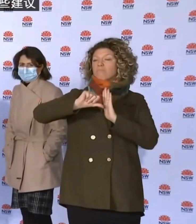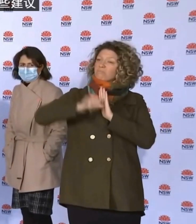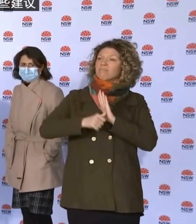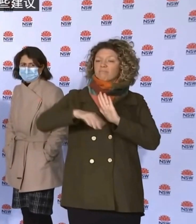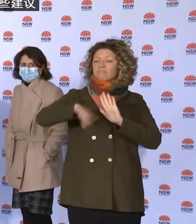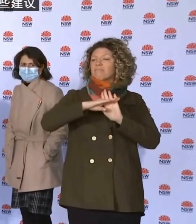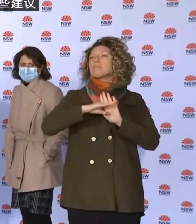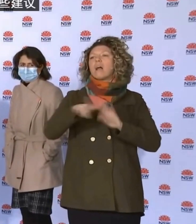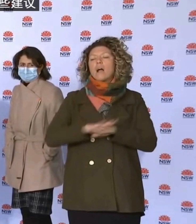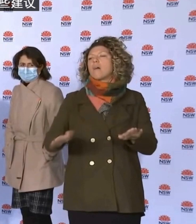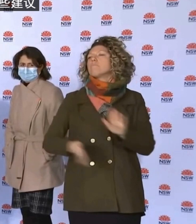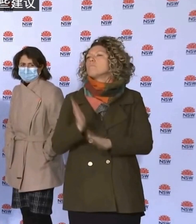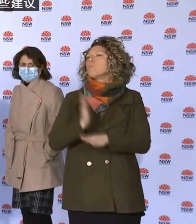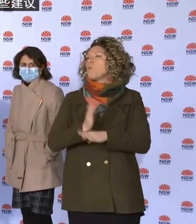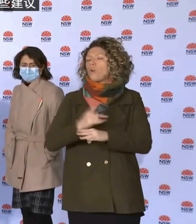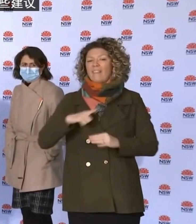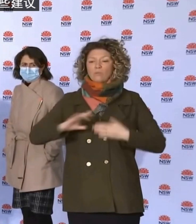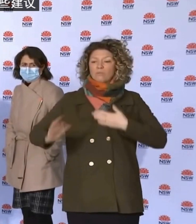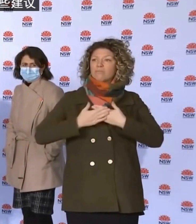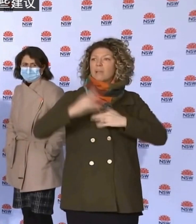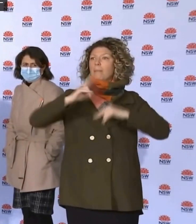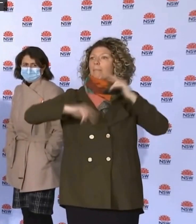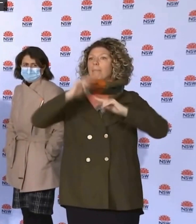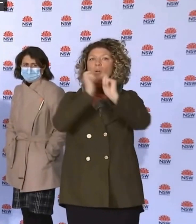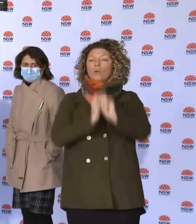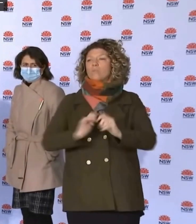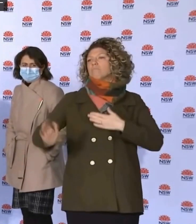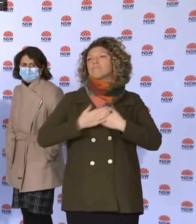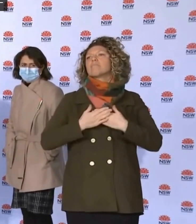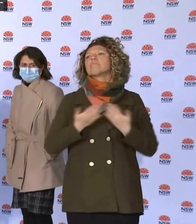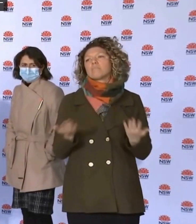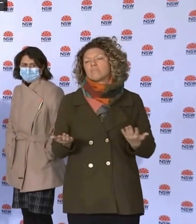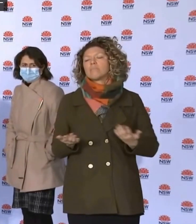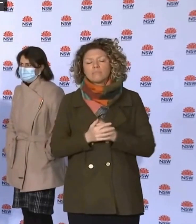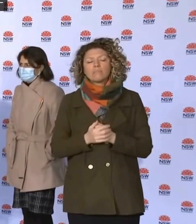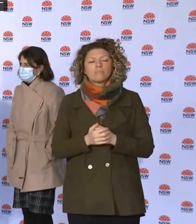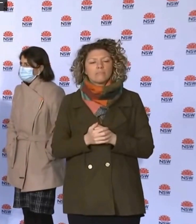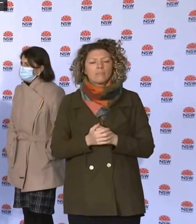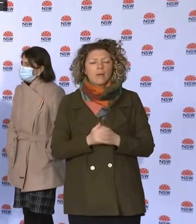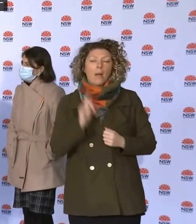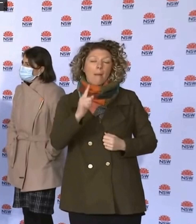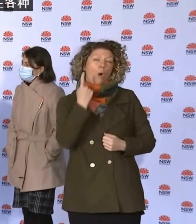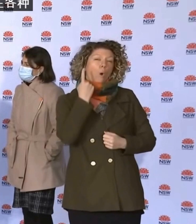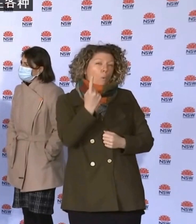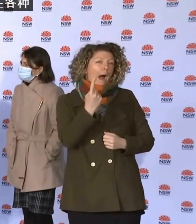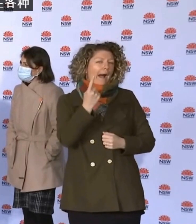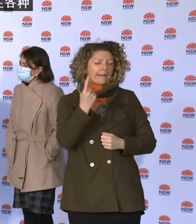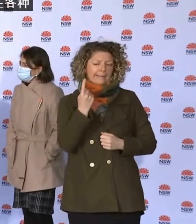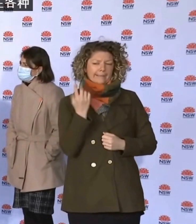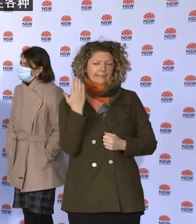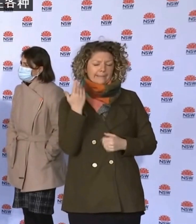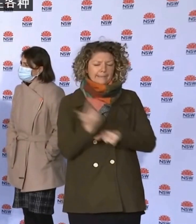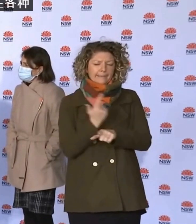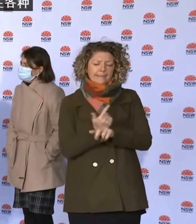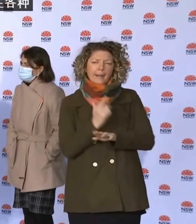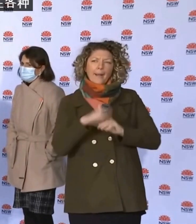advice in regard to shutting down construction sites and so on. But one of those issues that was raised at the time was